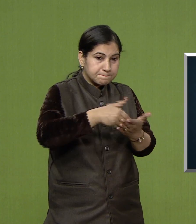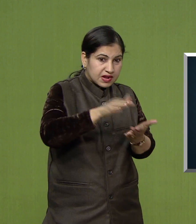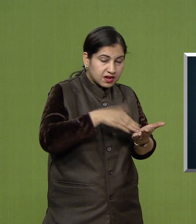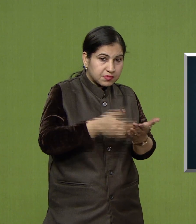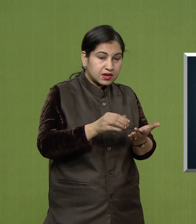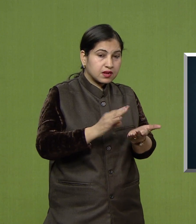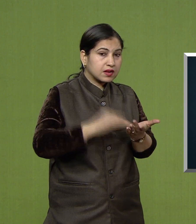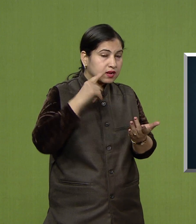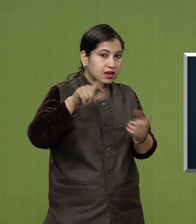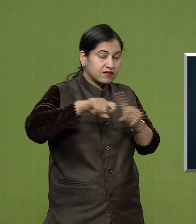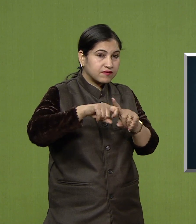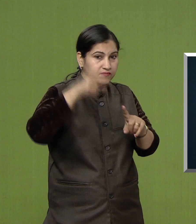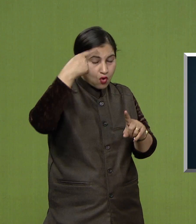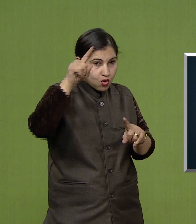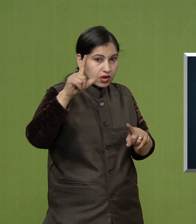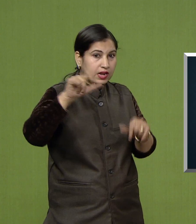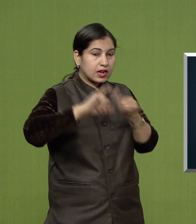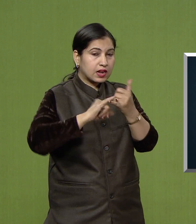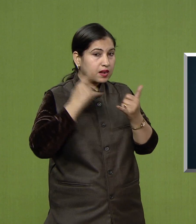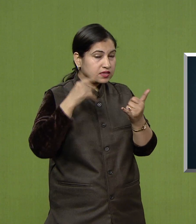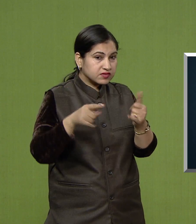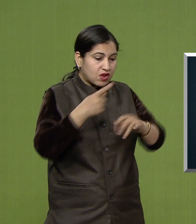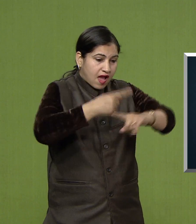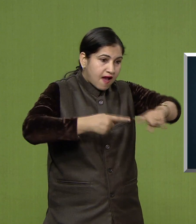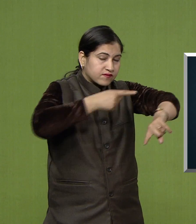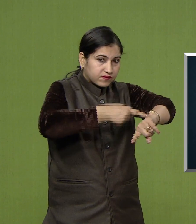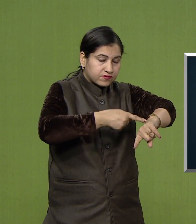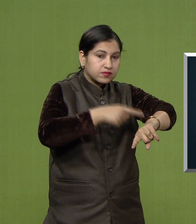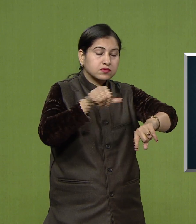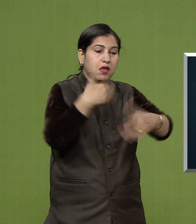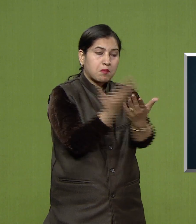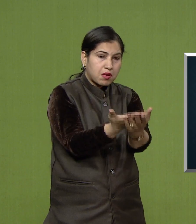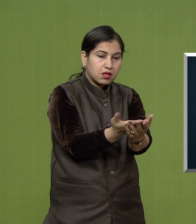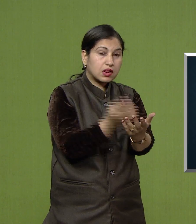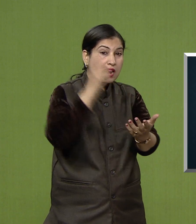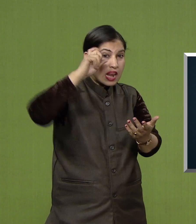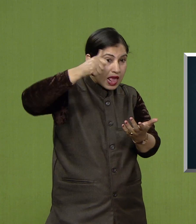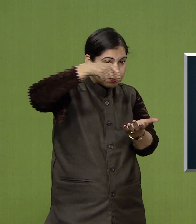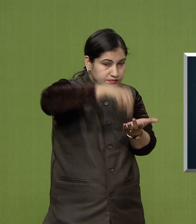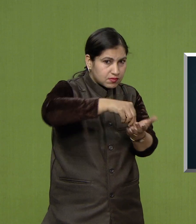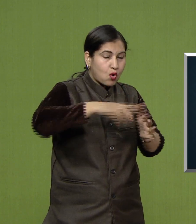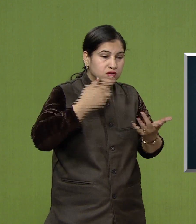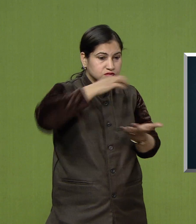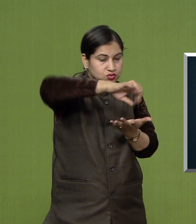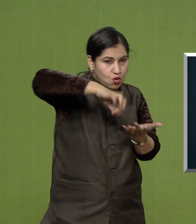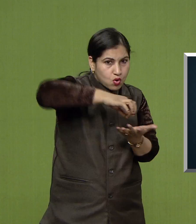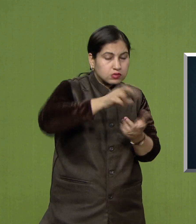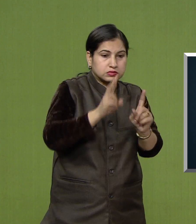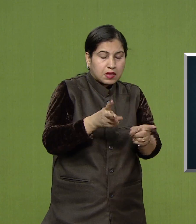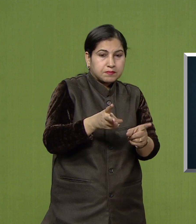half an hour. You can either apply lime juice and salt and leave it in the sun or bleach